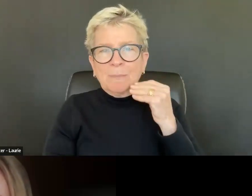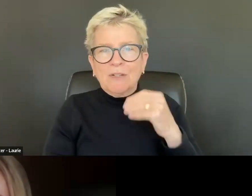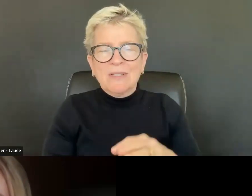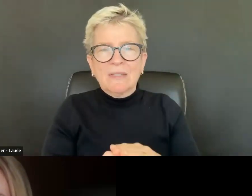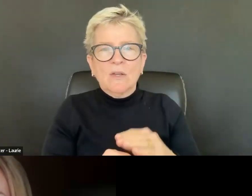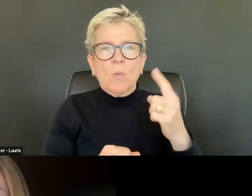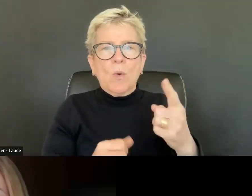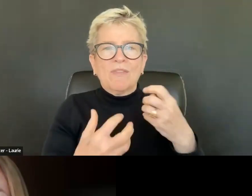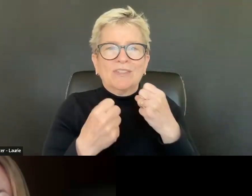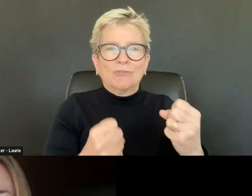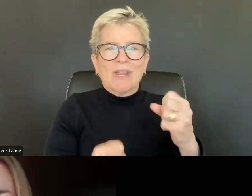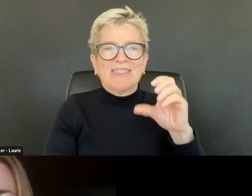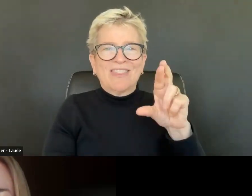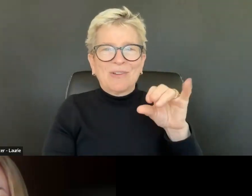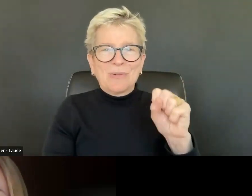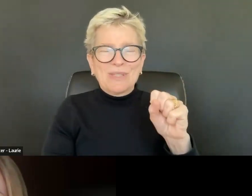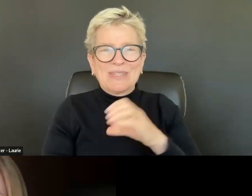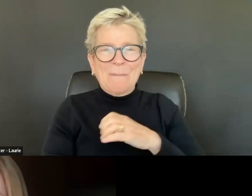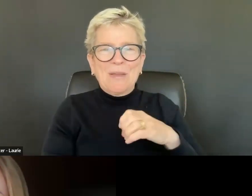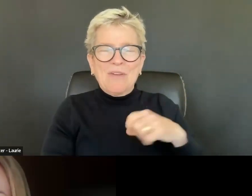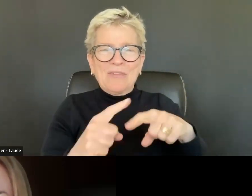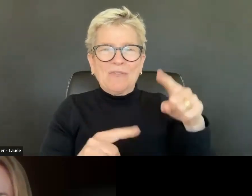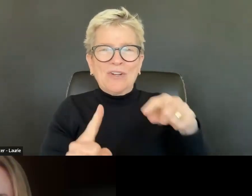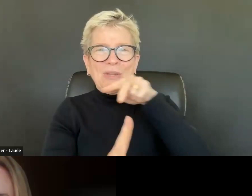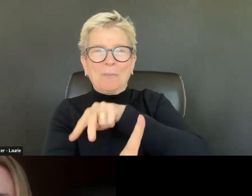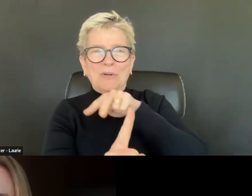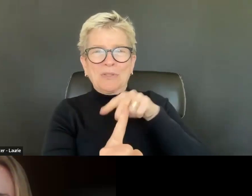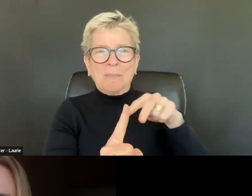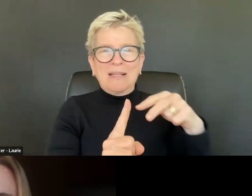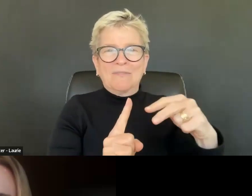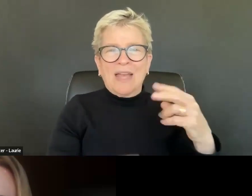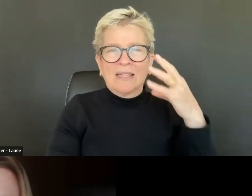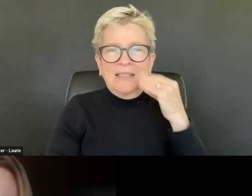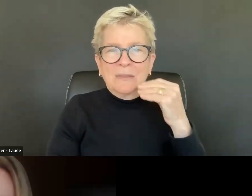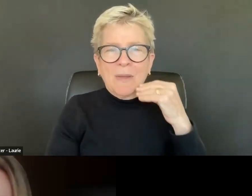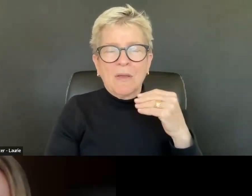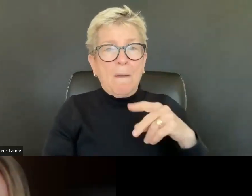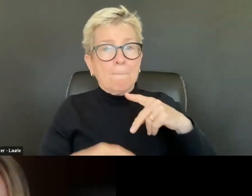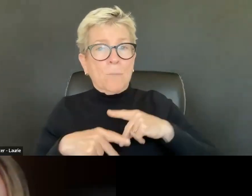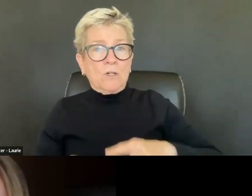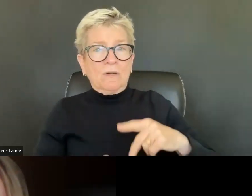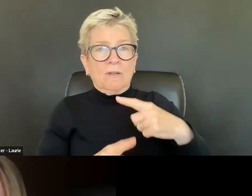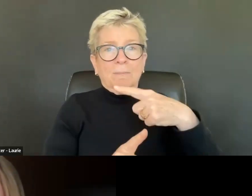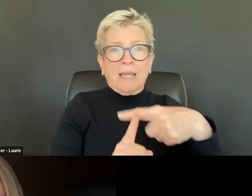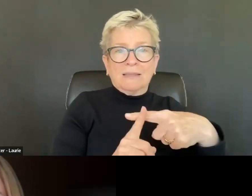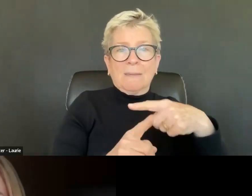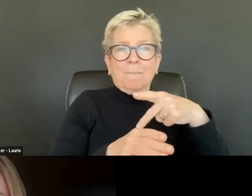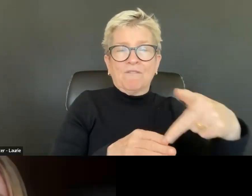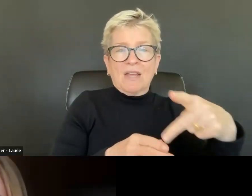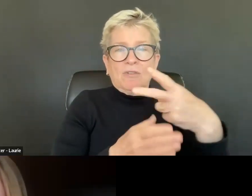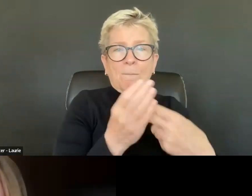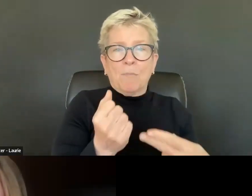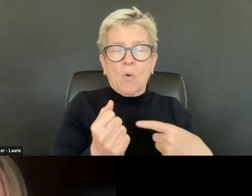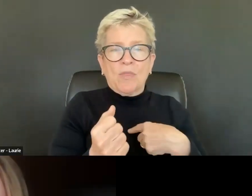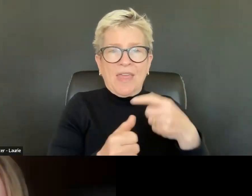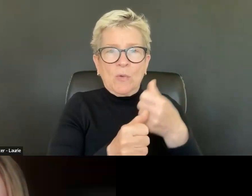CRIS committee is the diversity of perspectives and experiences, both personal and professional, that each of us bring